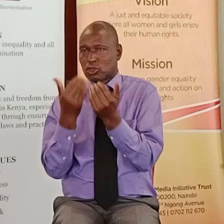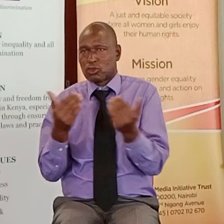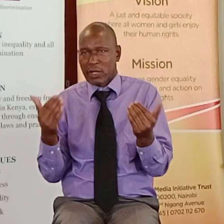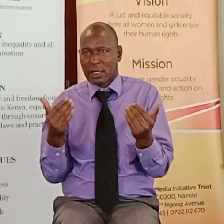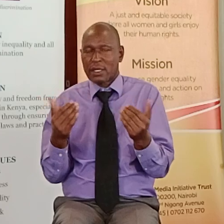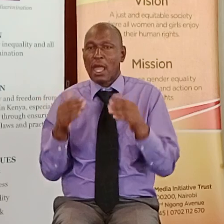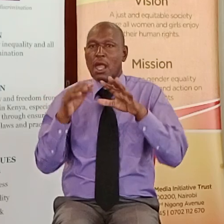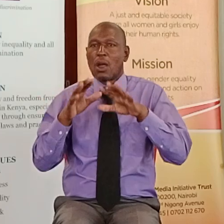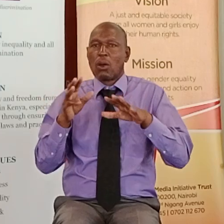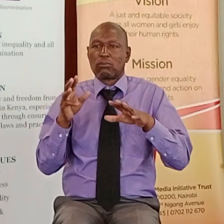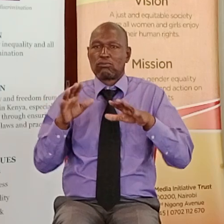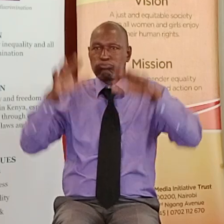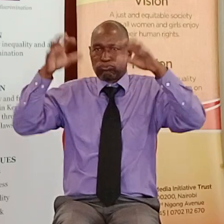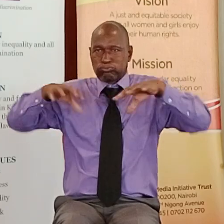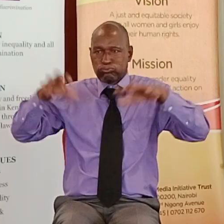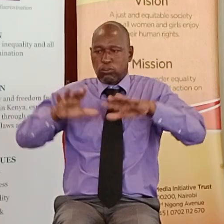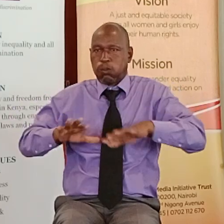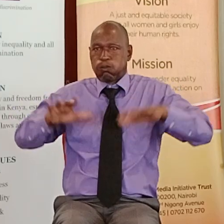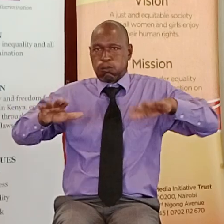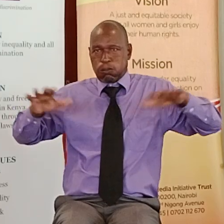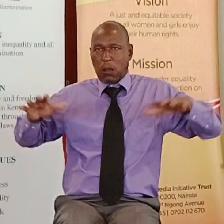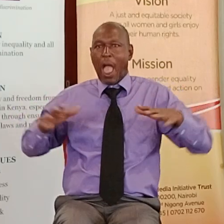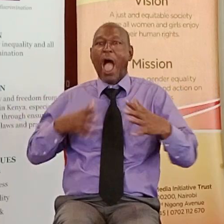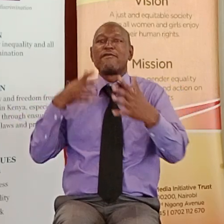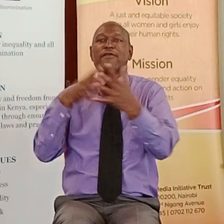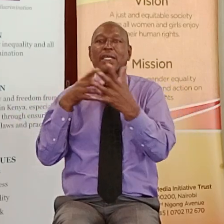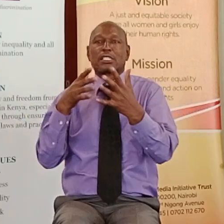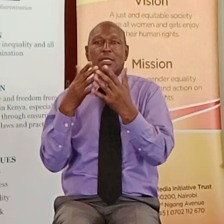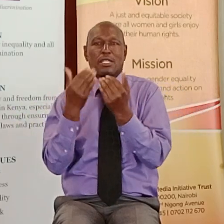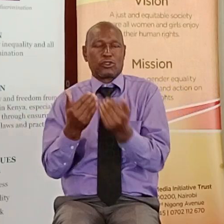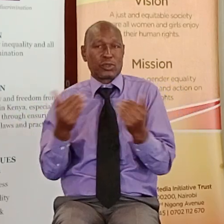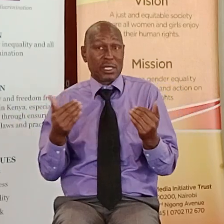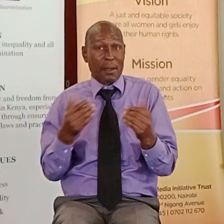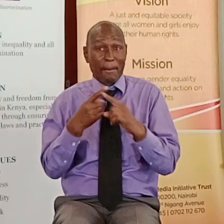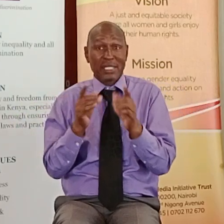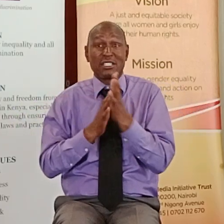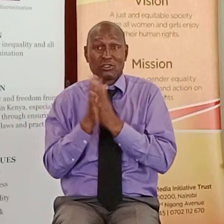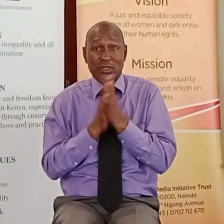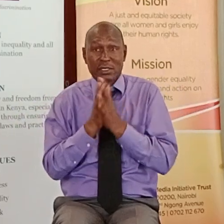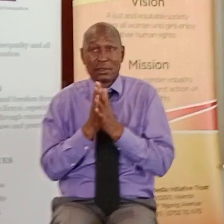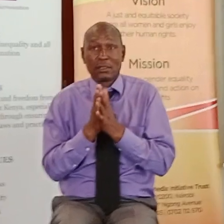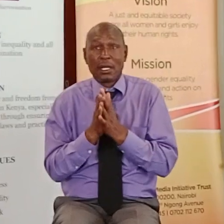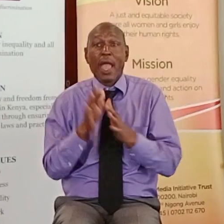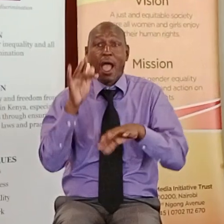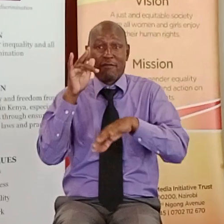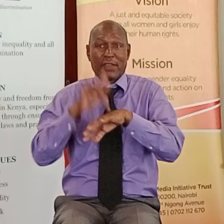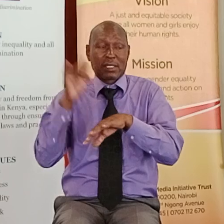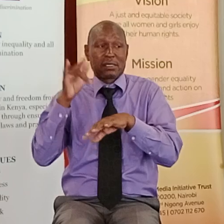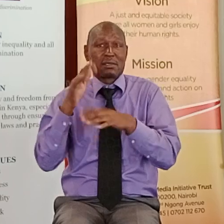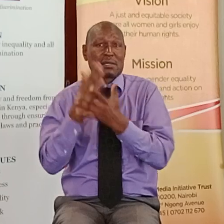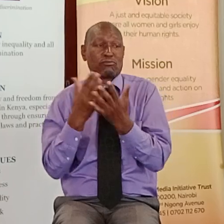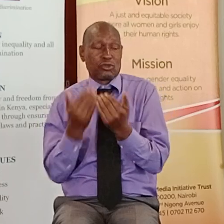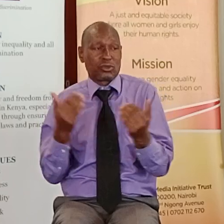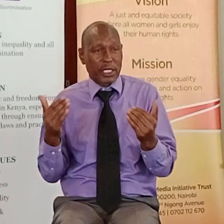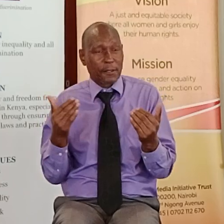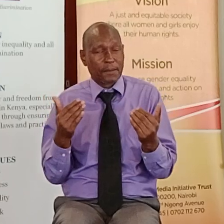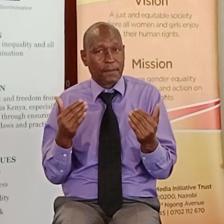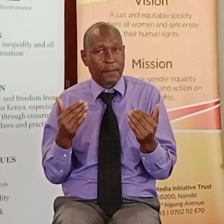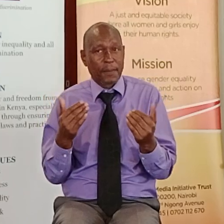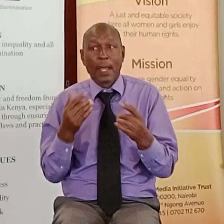people in the informal sectors. But I know it's interesting that for the first time, even those in the suburbs were actually